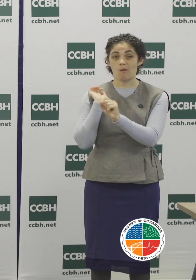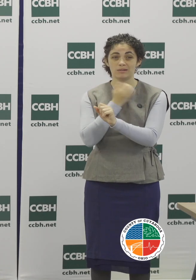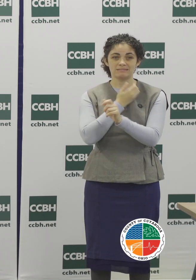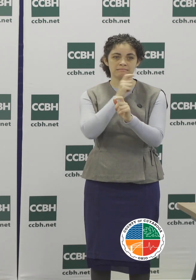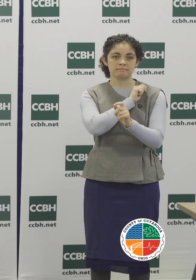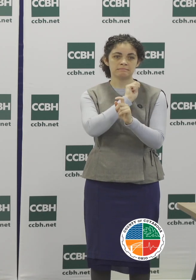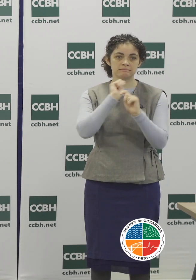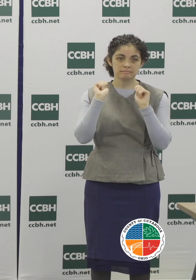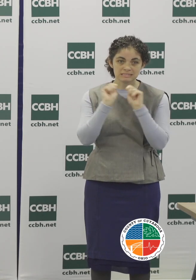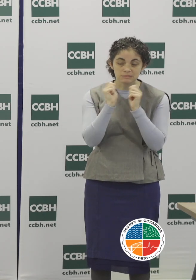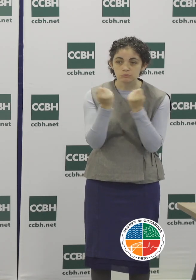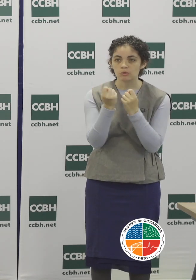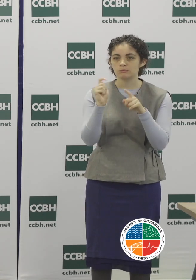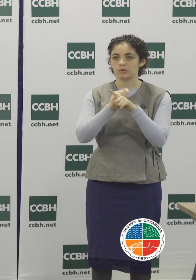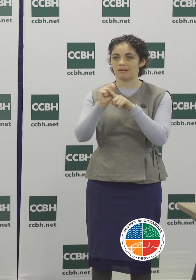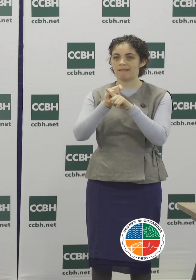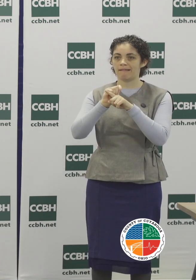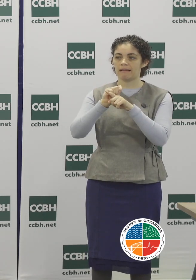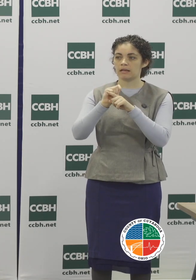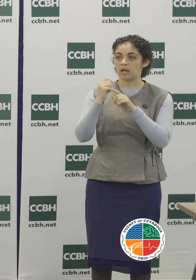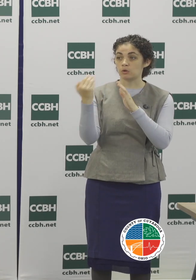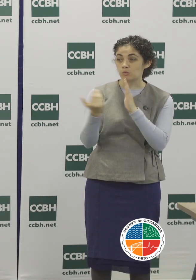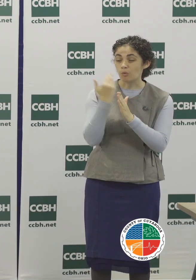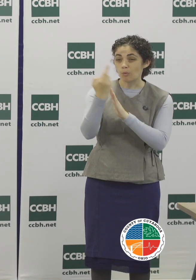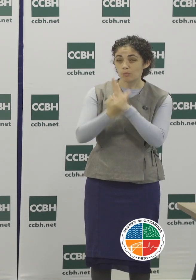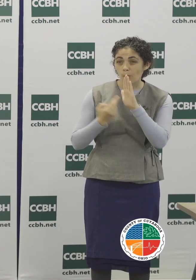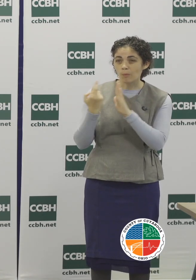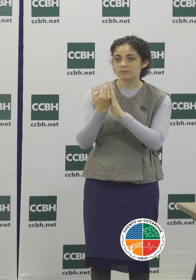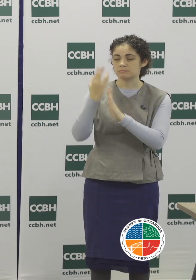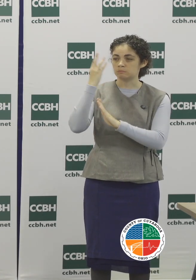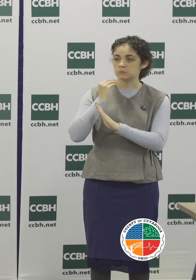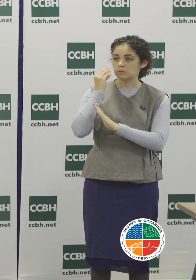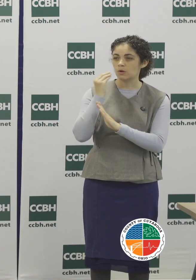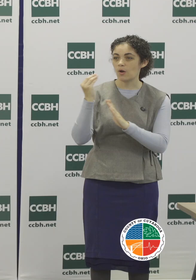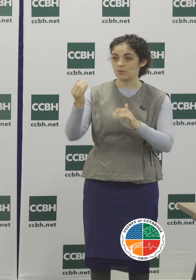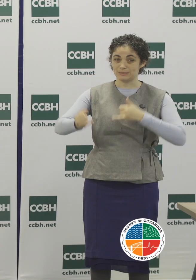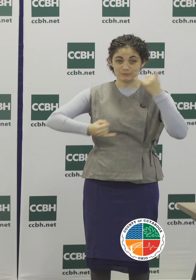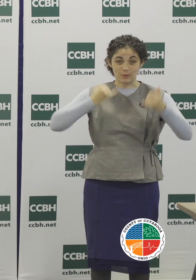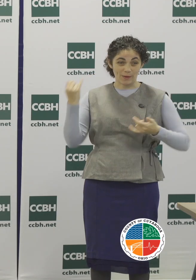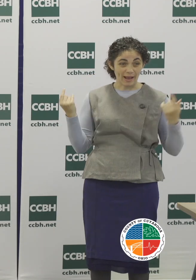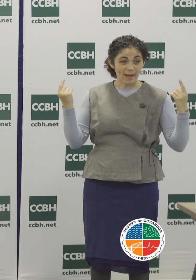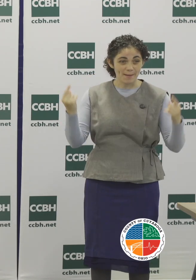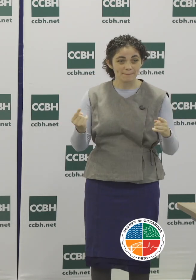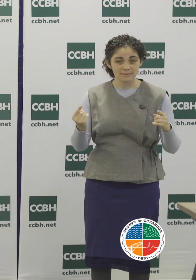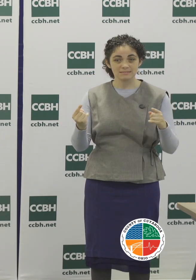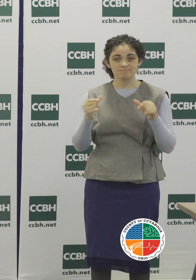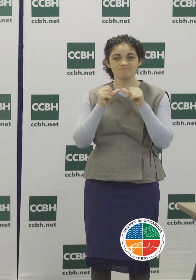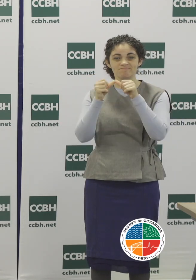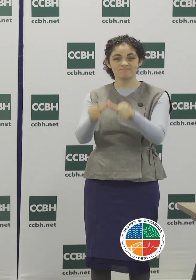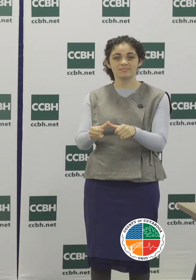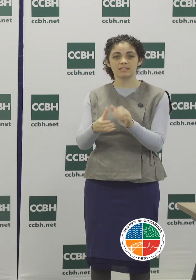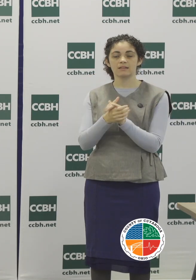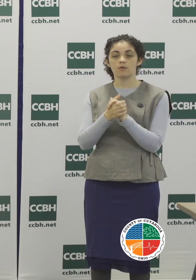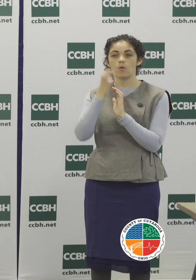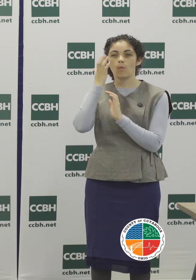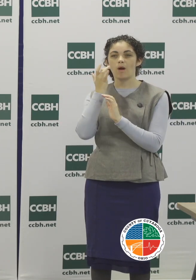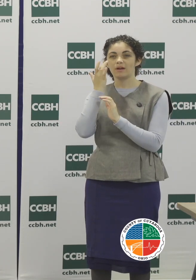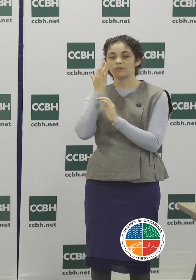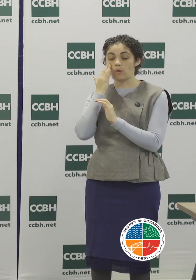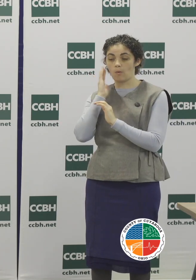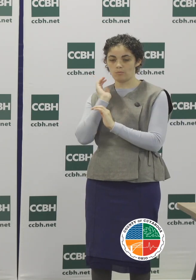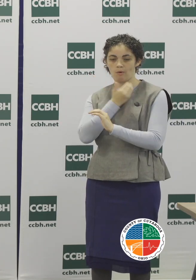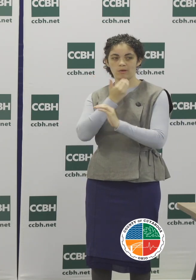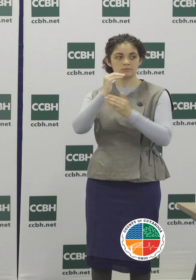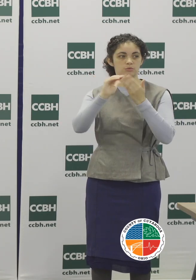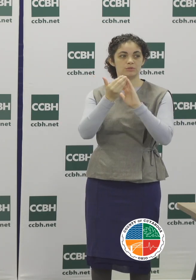training in roles that they aren't used to doing, and doing it with joy, and doing it because they know that's what our